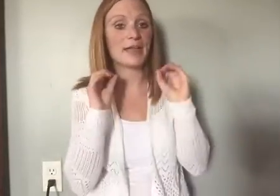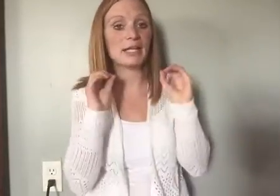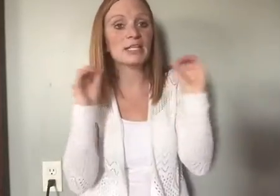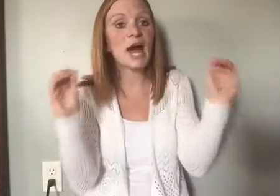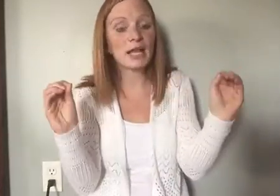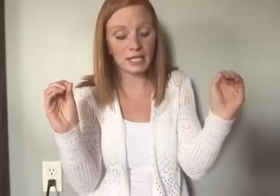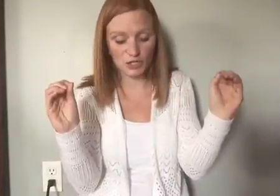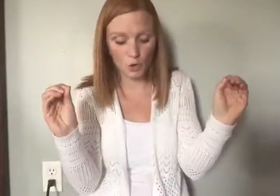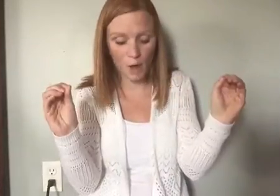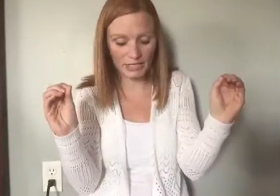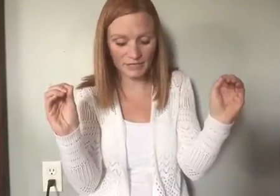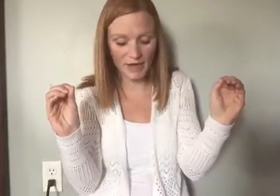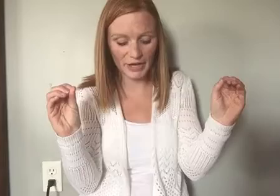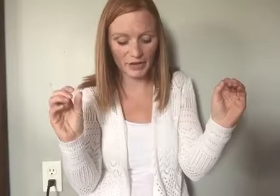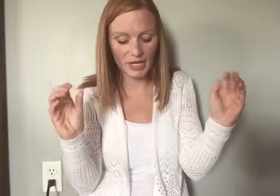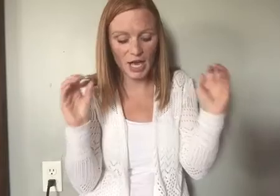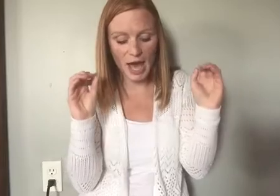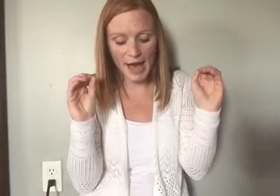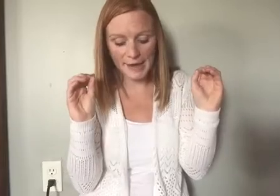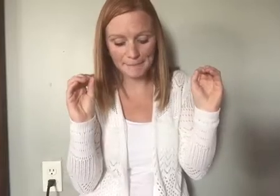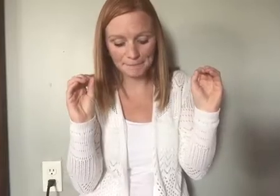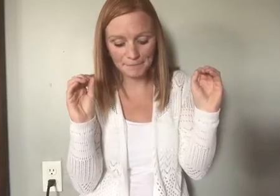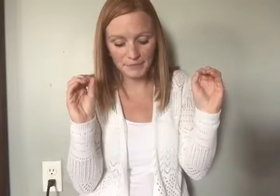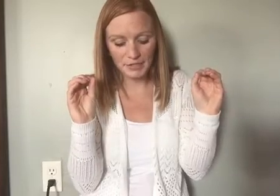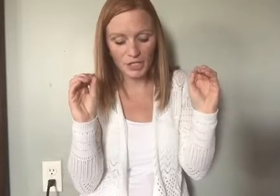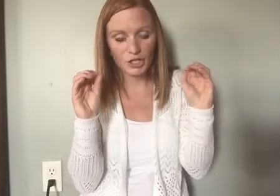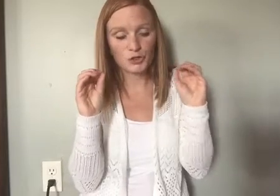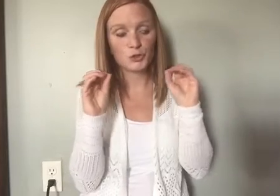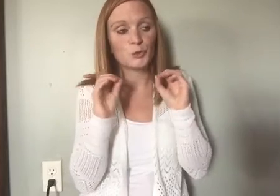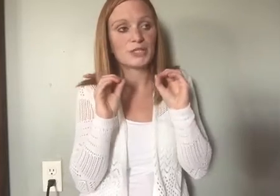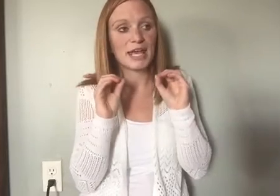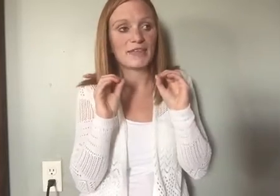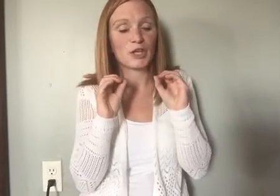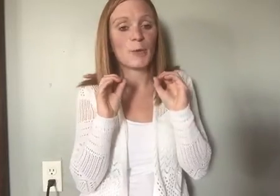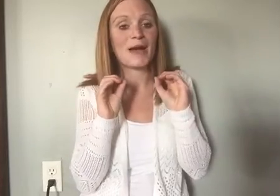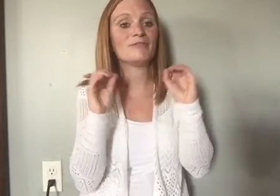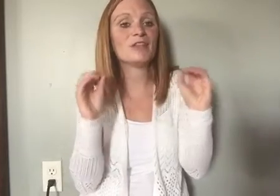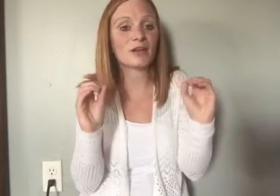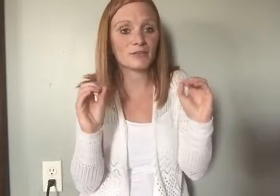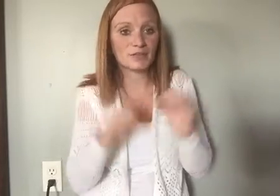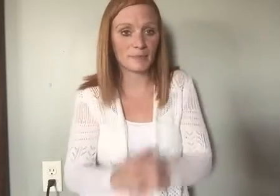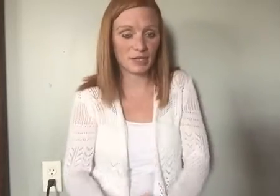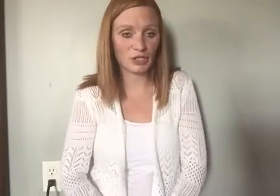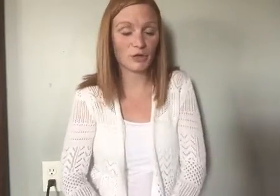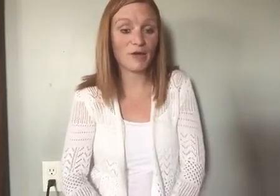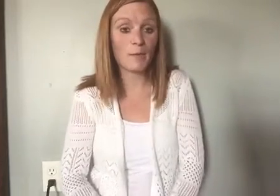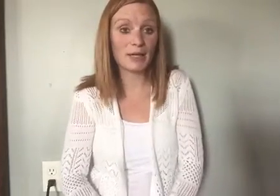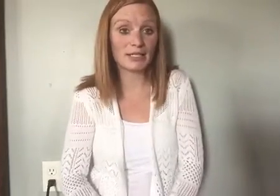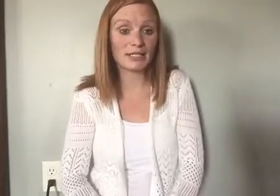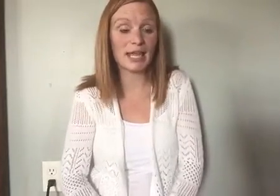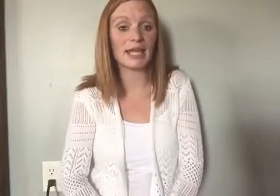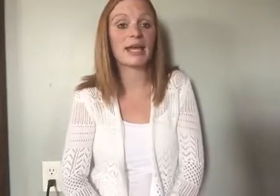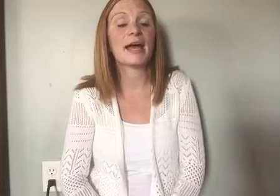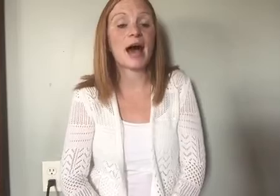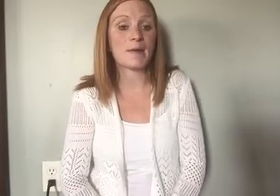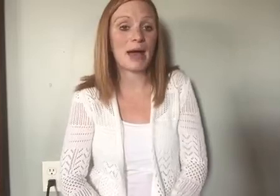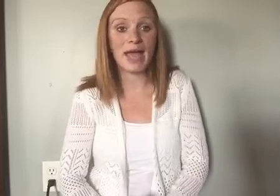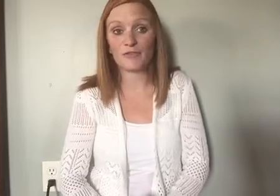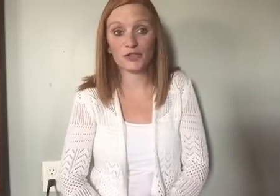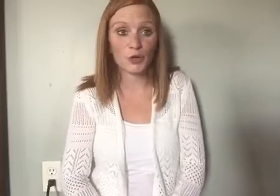then none is a quantifier. To say that you have none of something. So if I wanted to say I have no